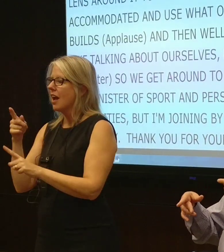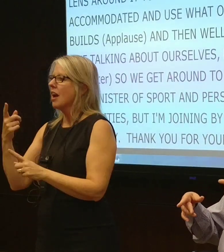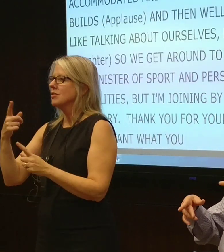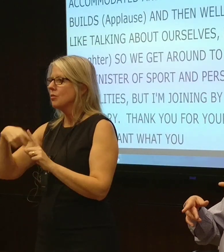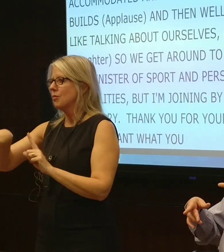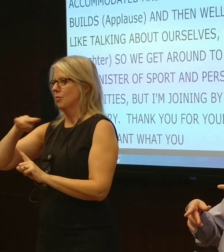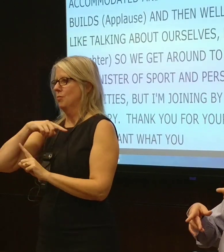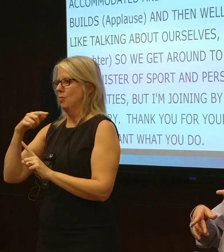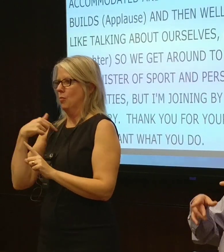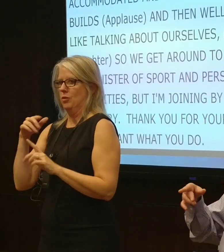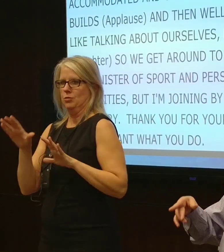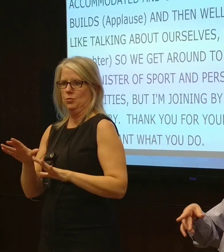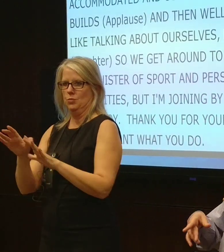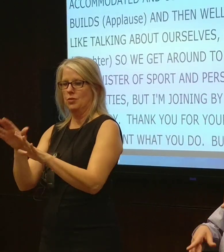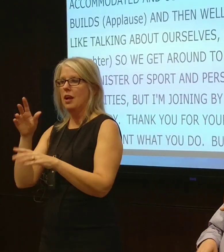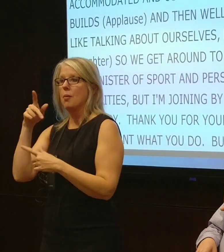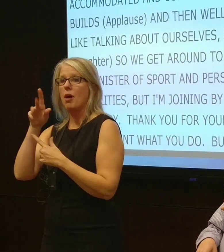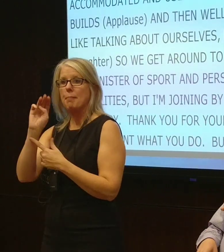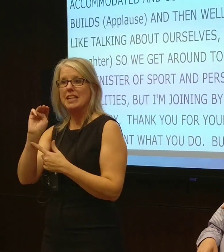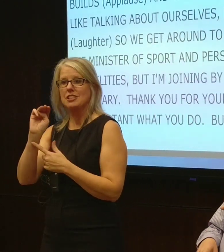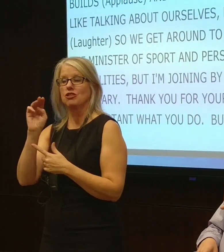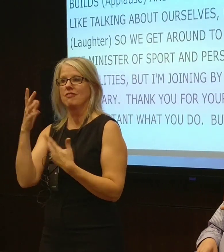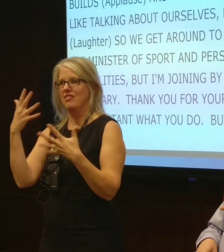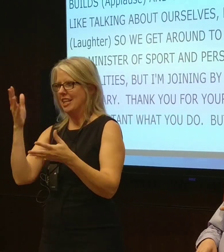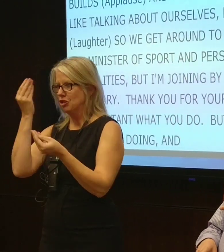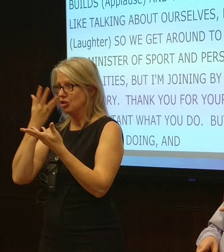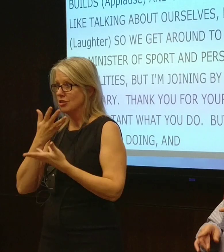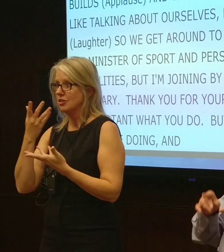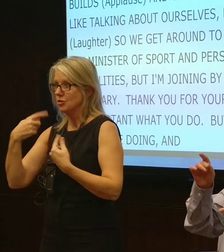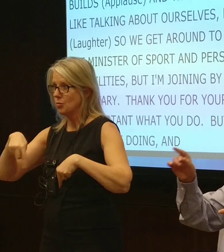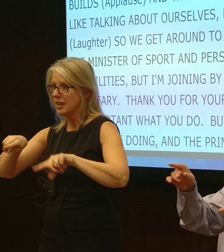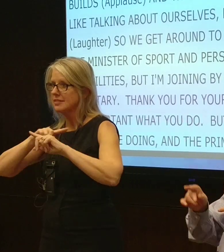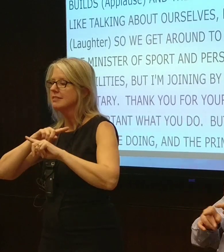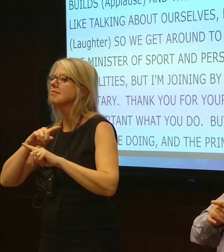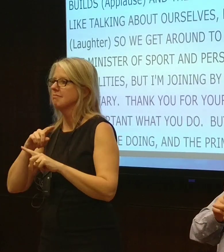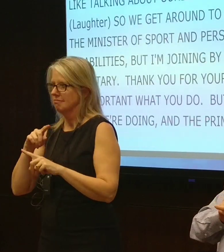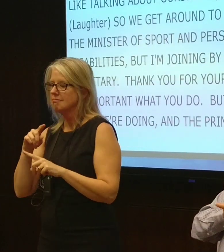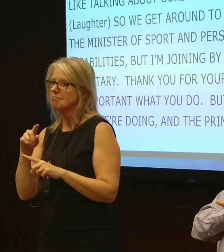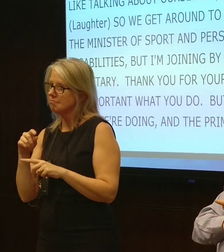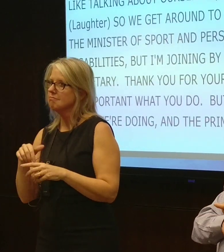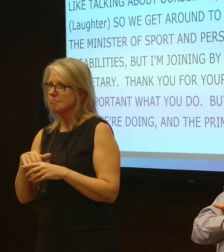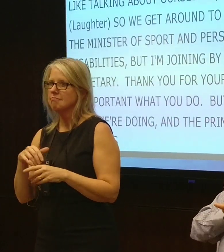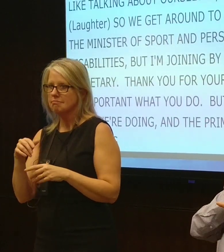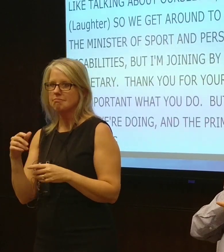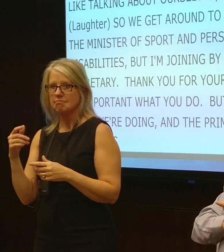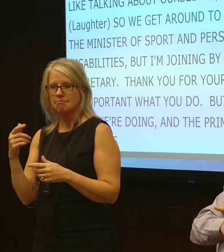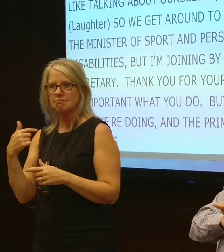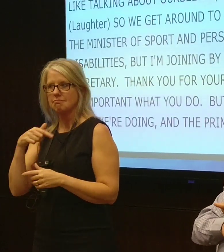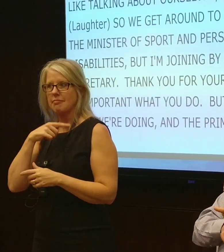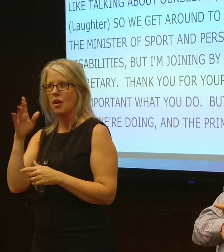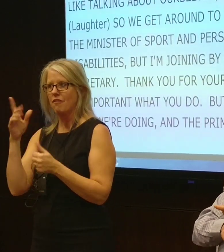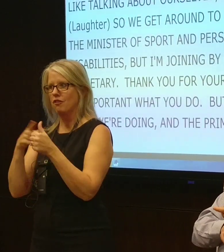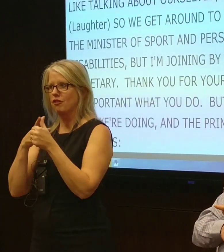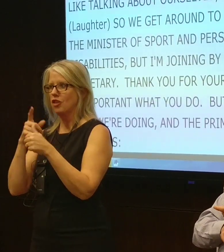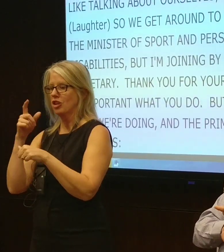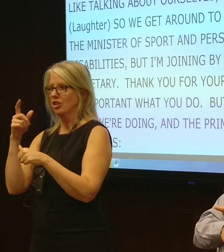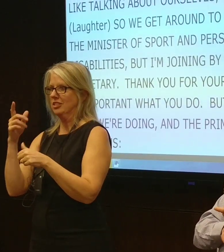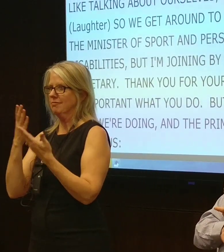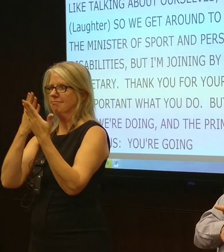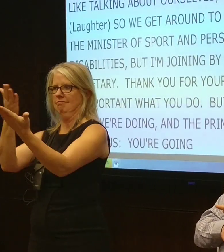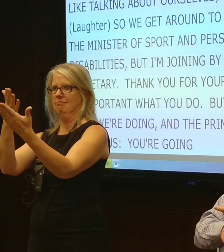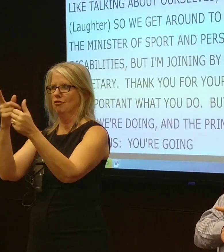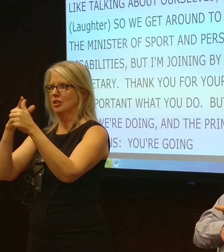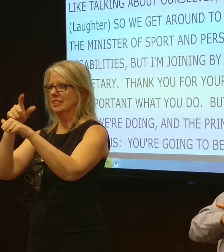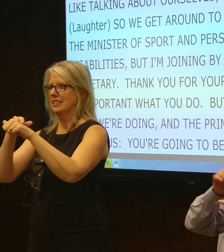we're doing, okay? And the Prime Minister has said to us, you're going to be bringing in first-time